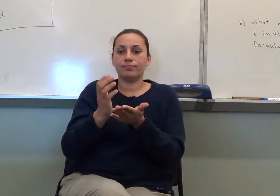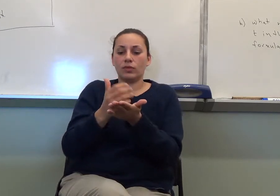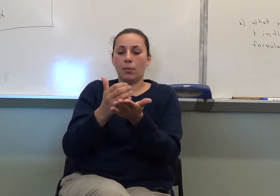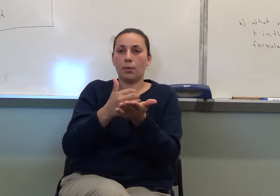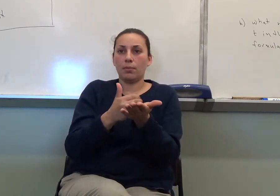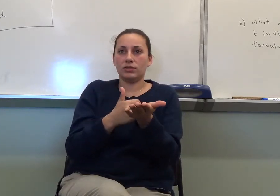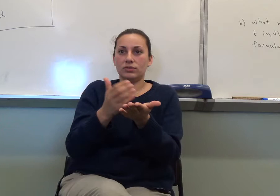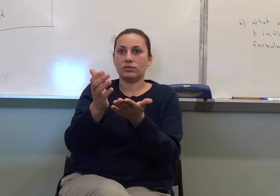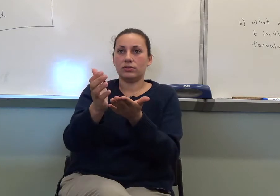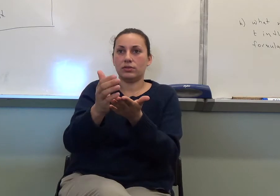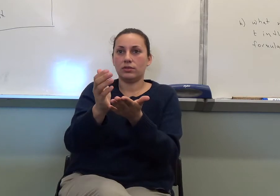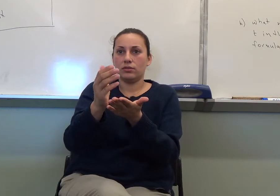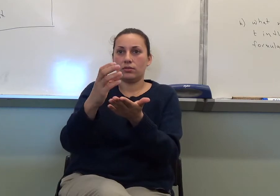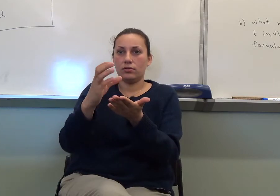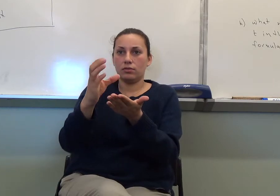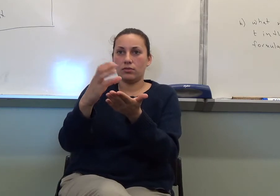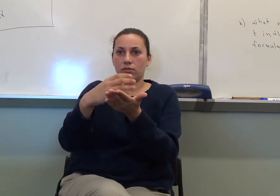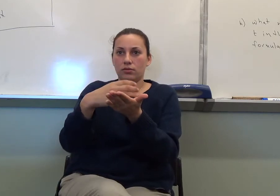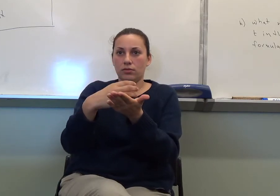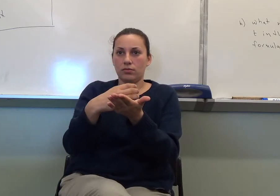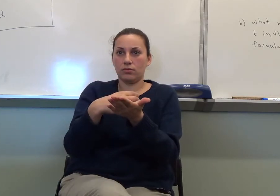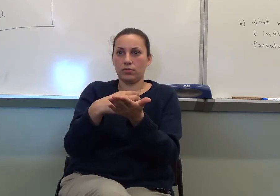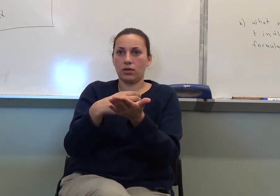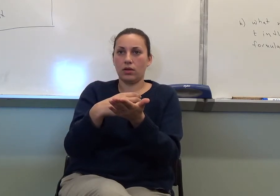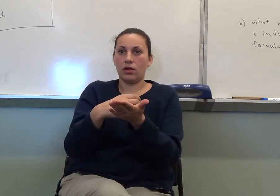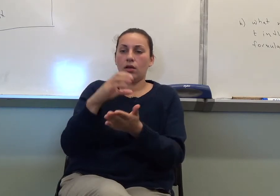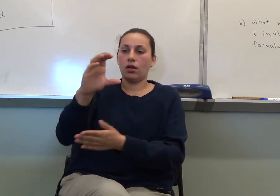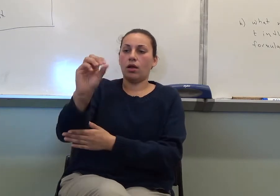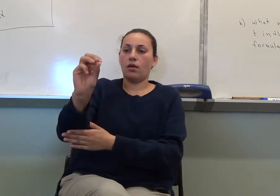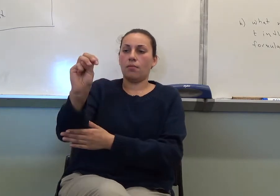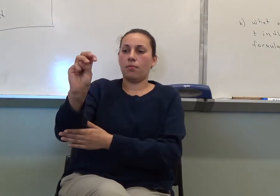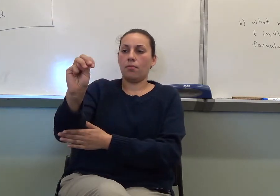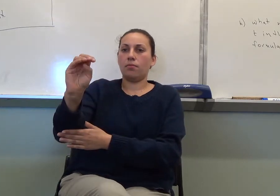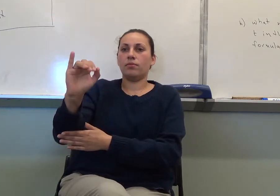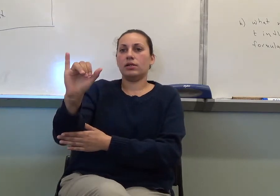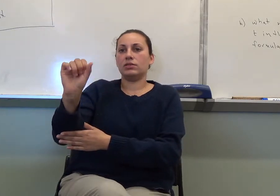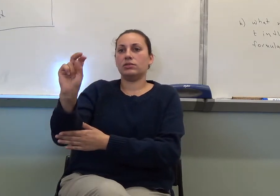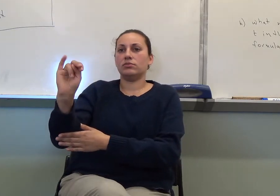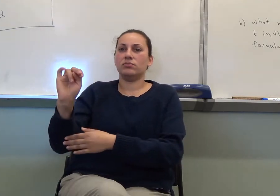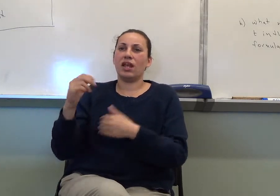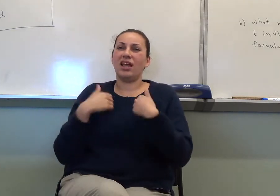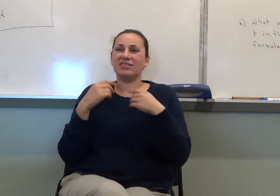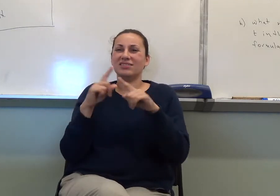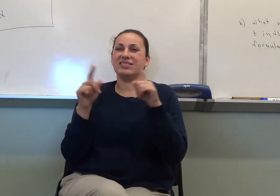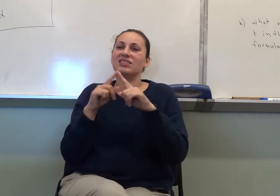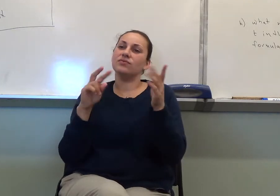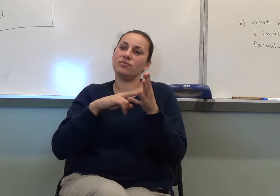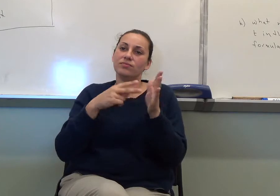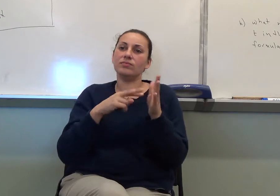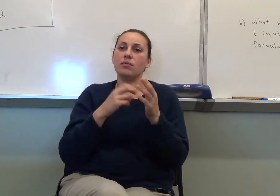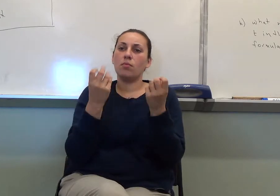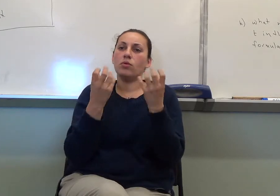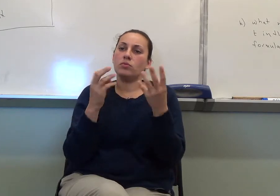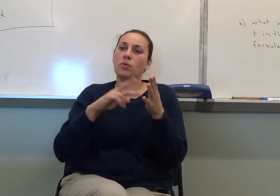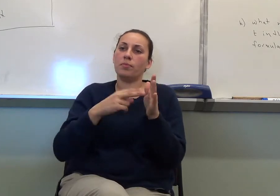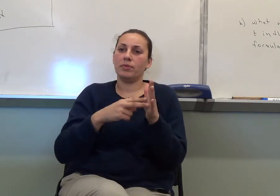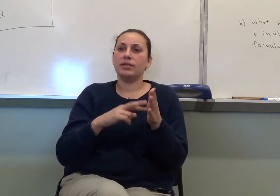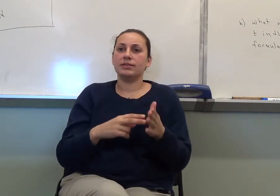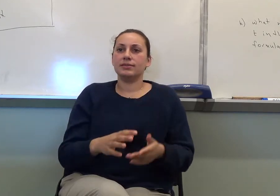0.14 times 225 is equal to, is going to be